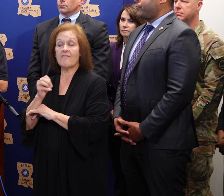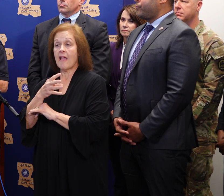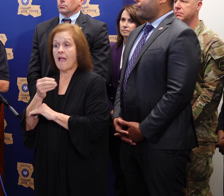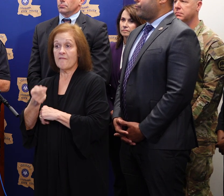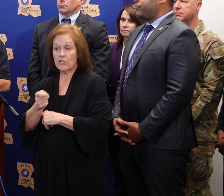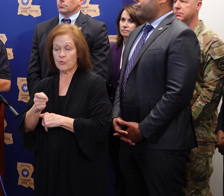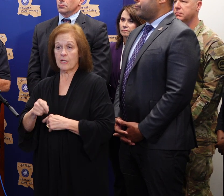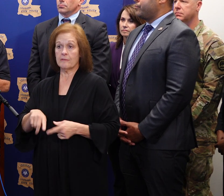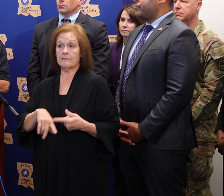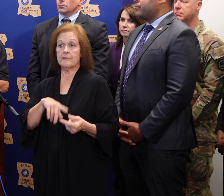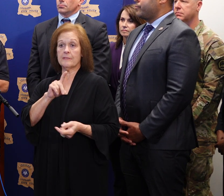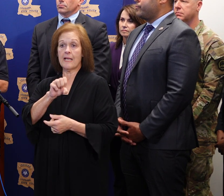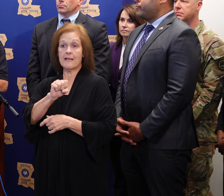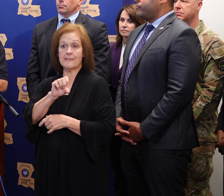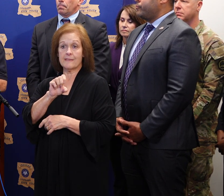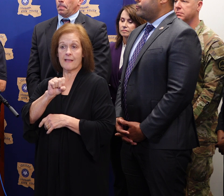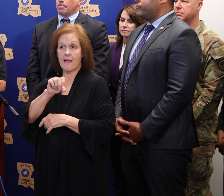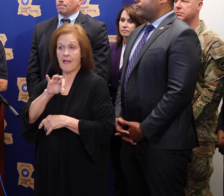Corrections, DSF,